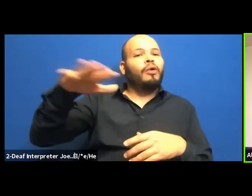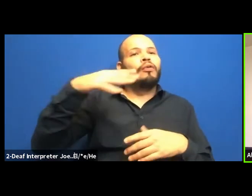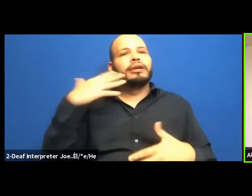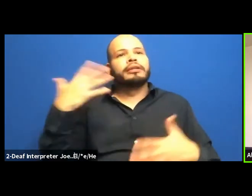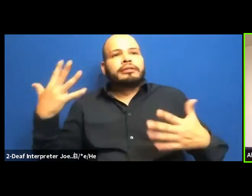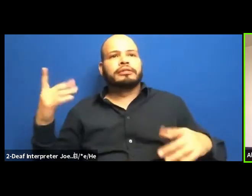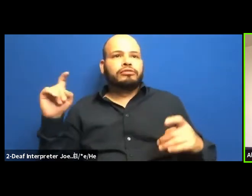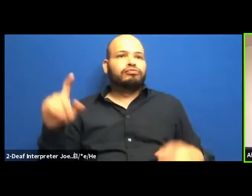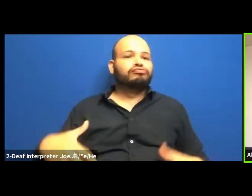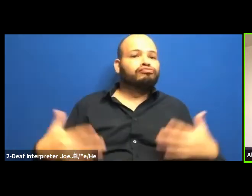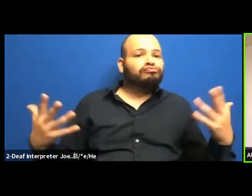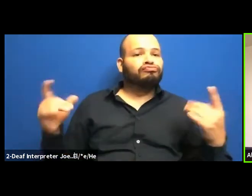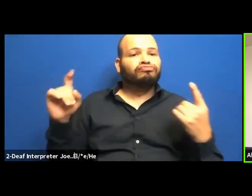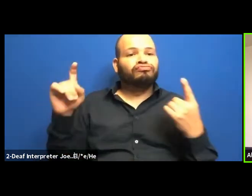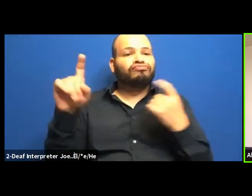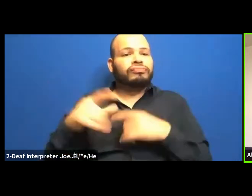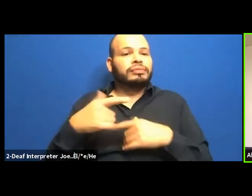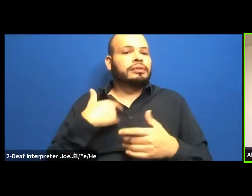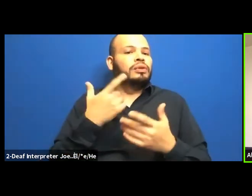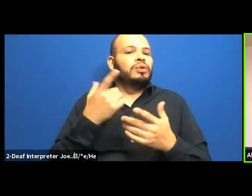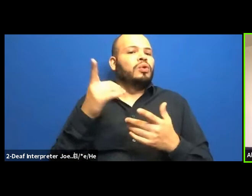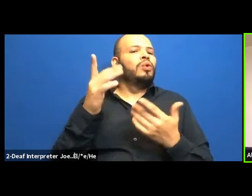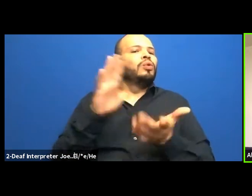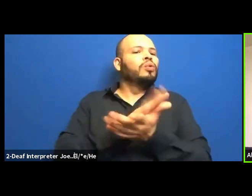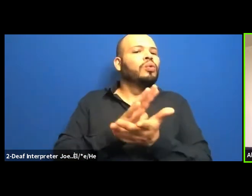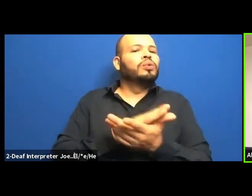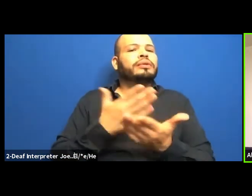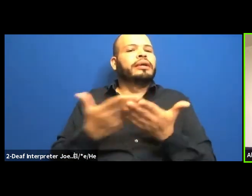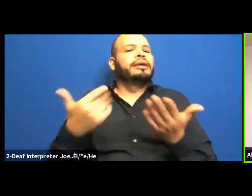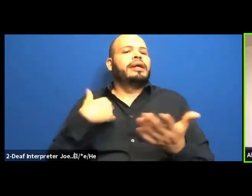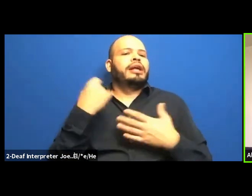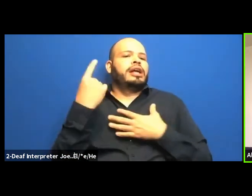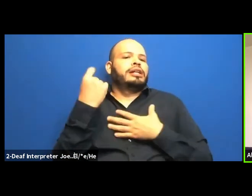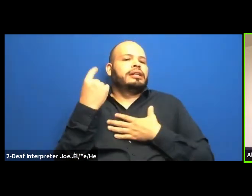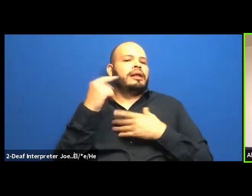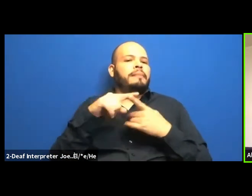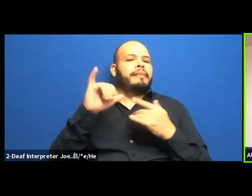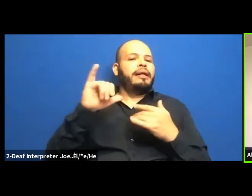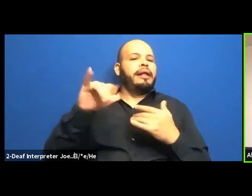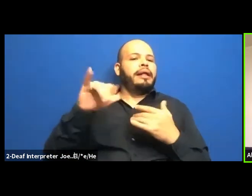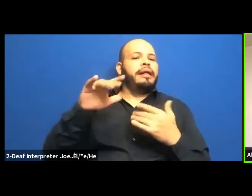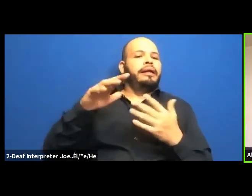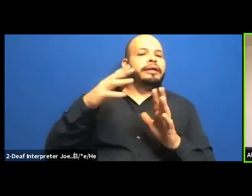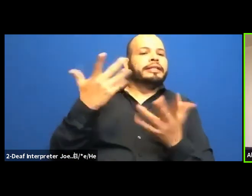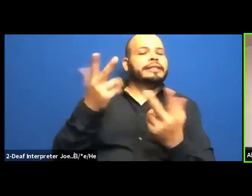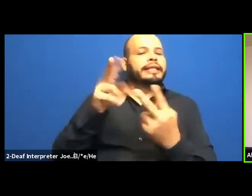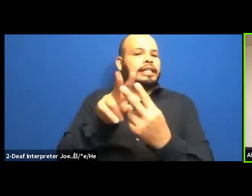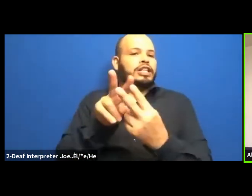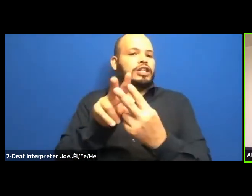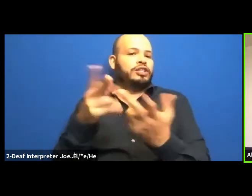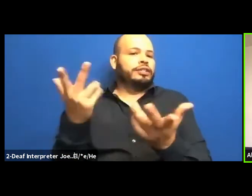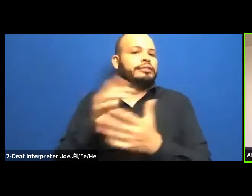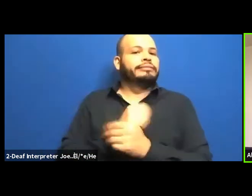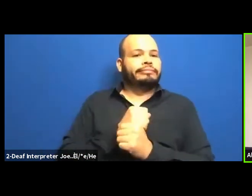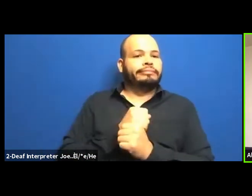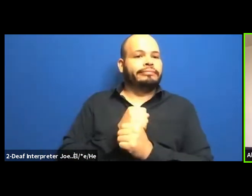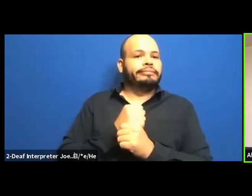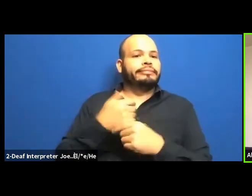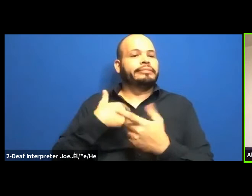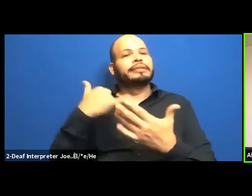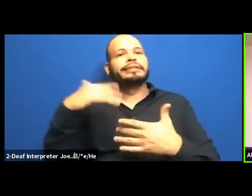my spirit, I was like, dang, I should be communicating with them. I should be building with them. But